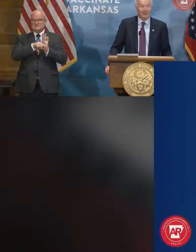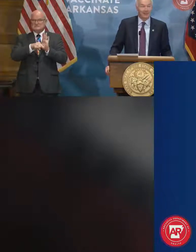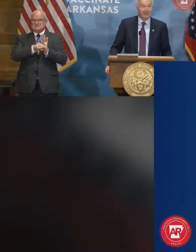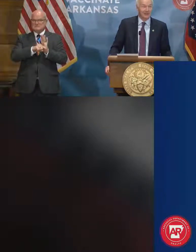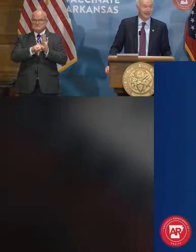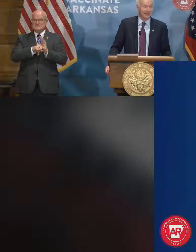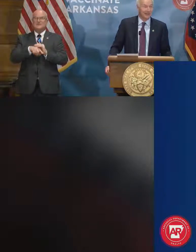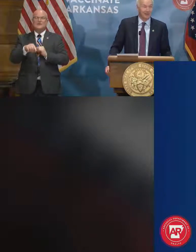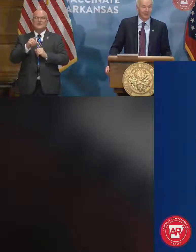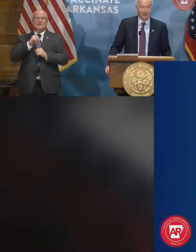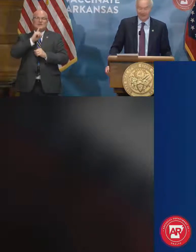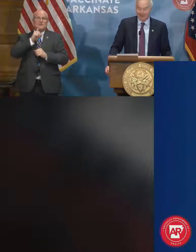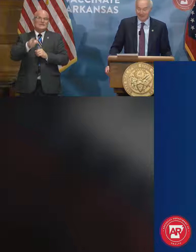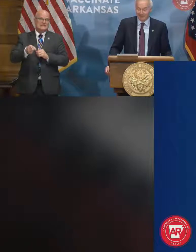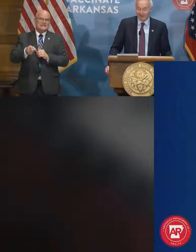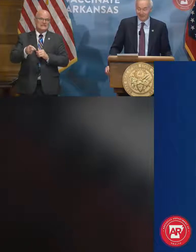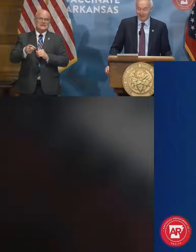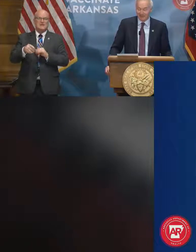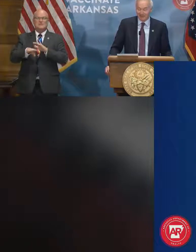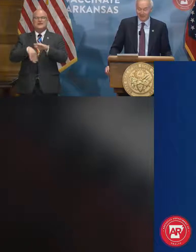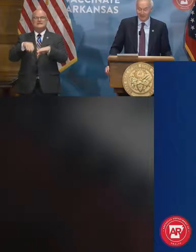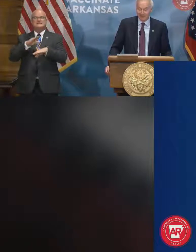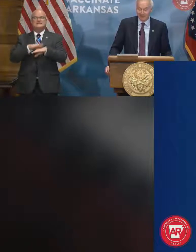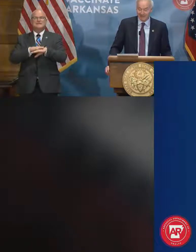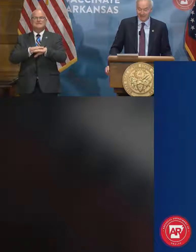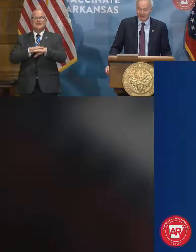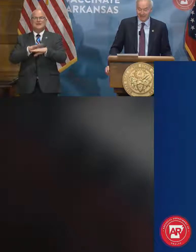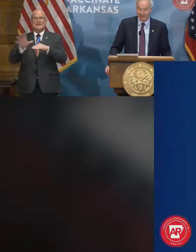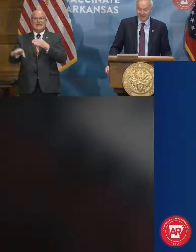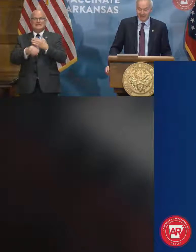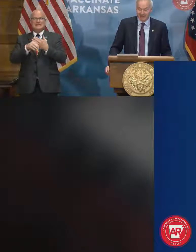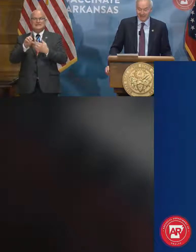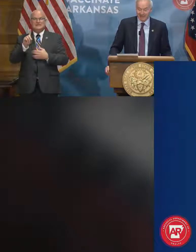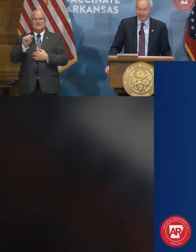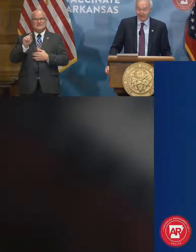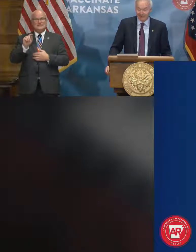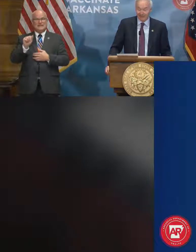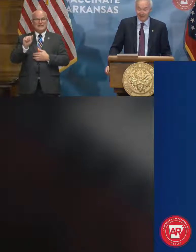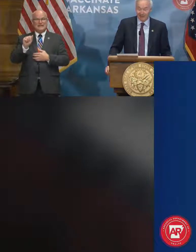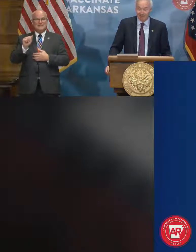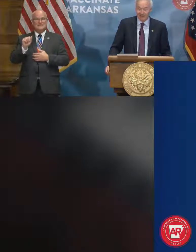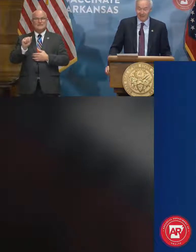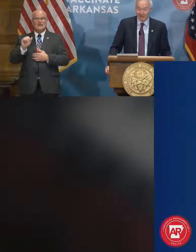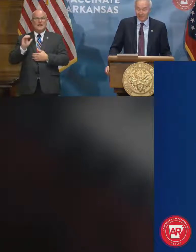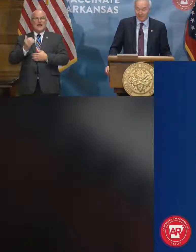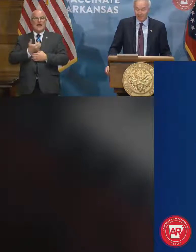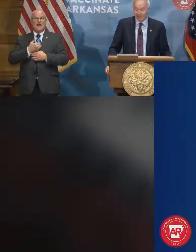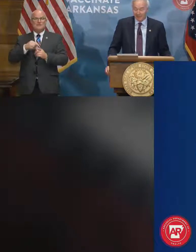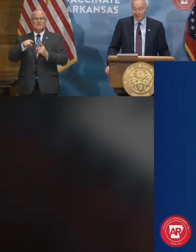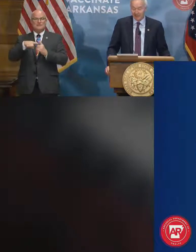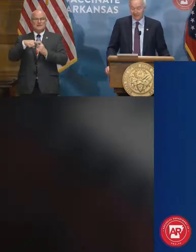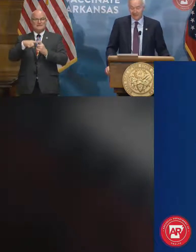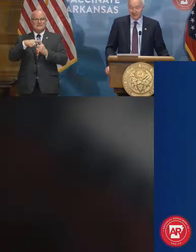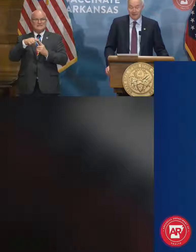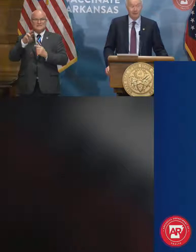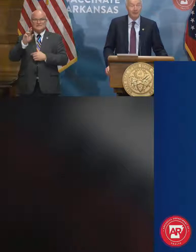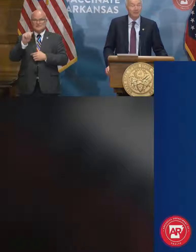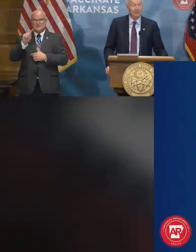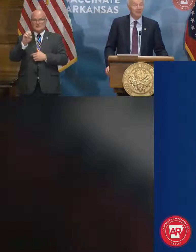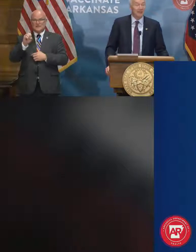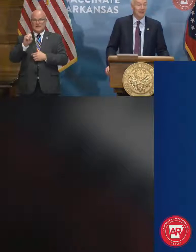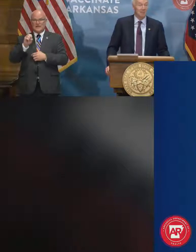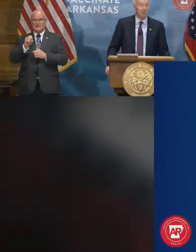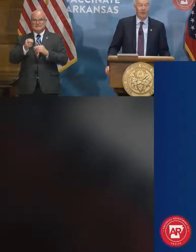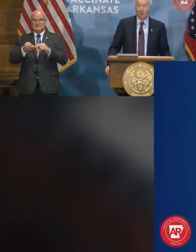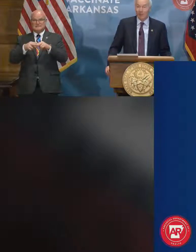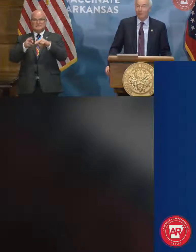perhaps realistically or based upon additional data, the fact that our positivity rate has creeped